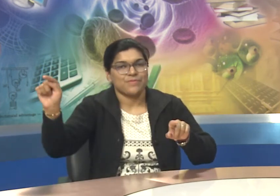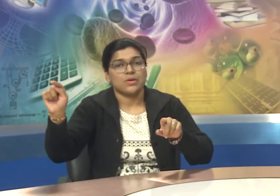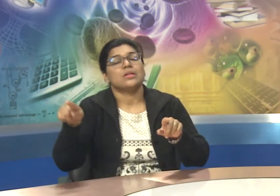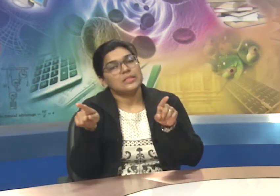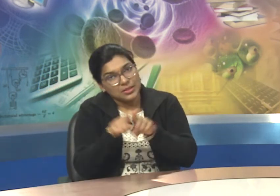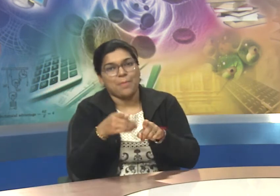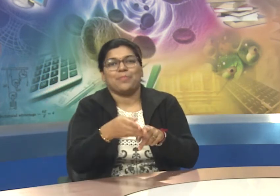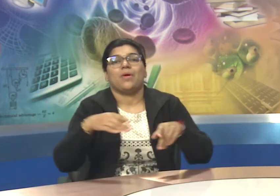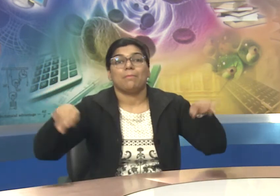about,